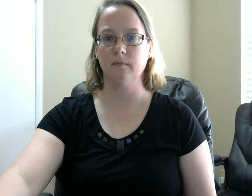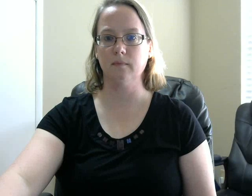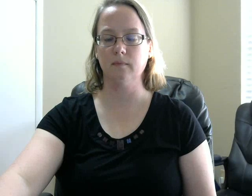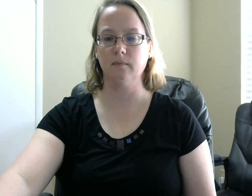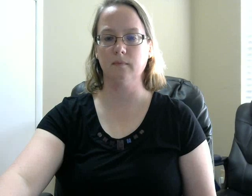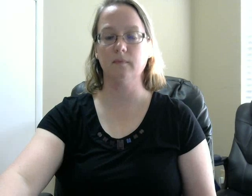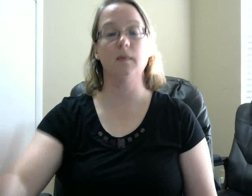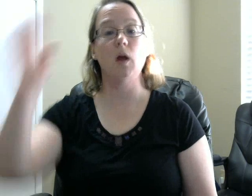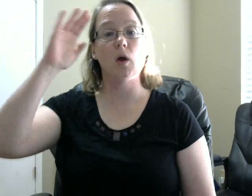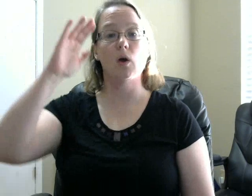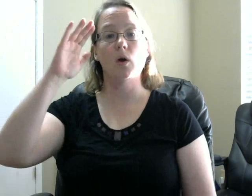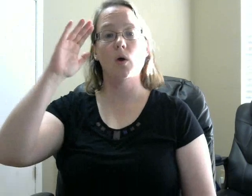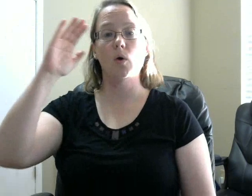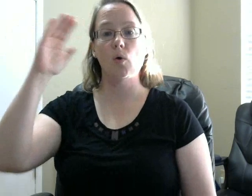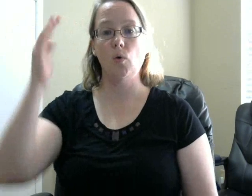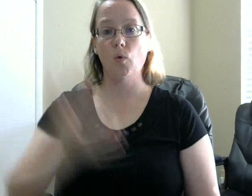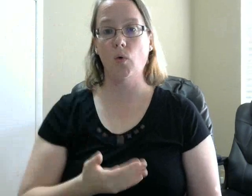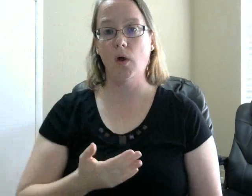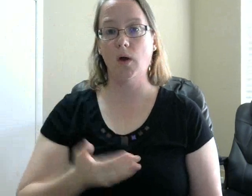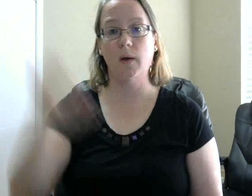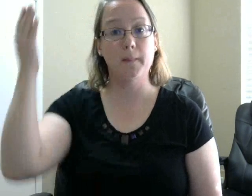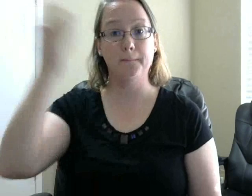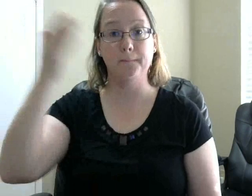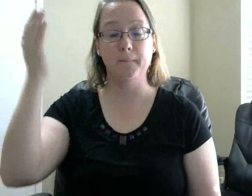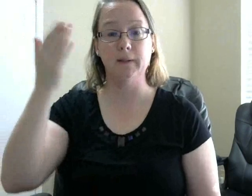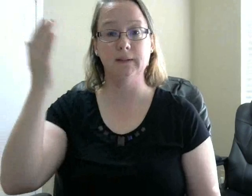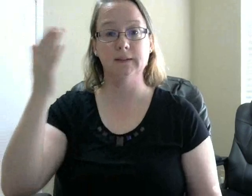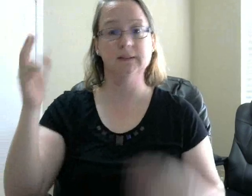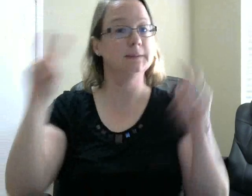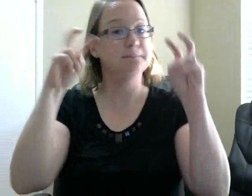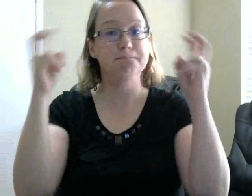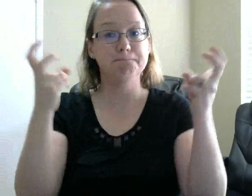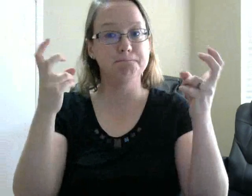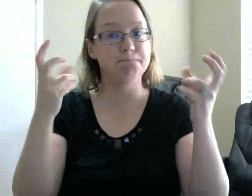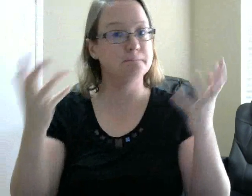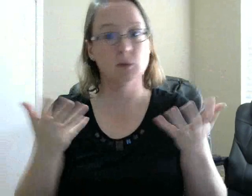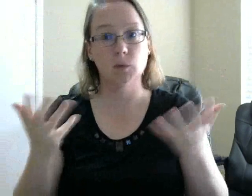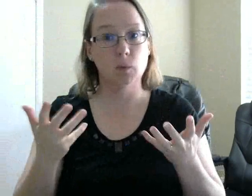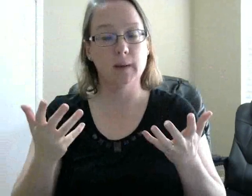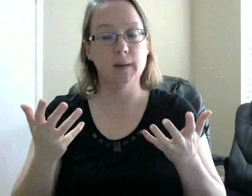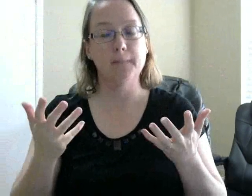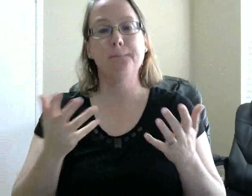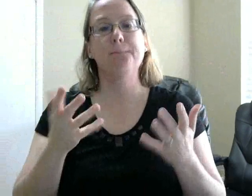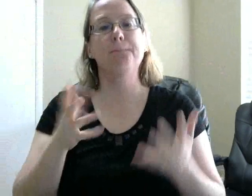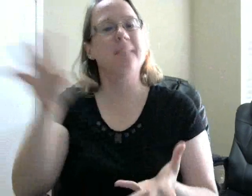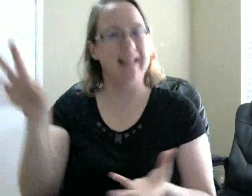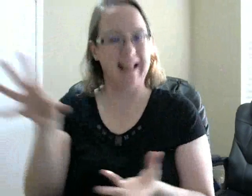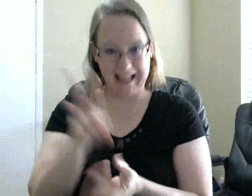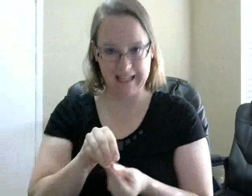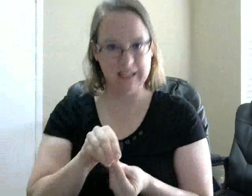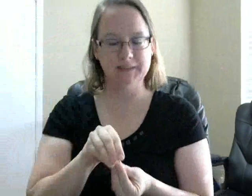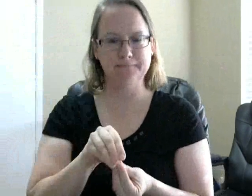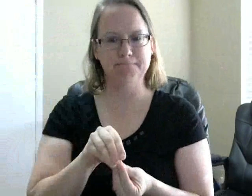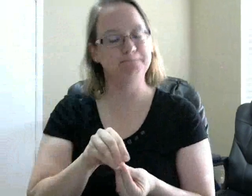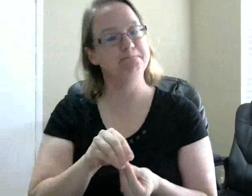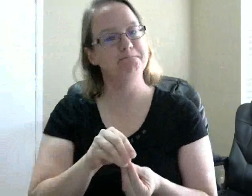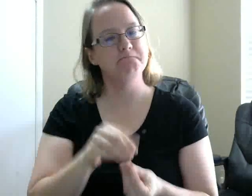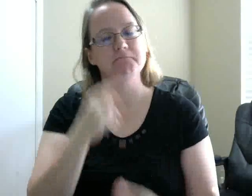Welcome to the presentation on basic addition. I know what you're thinking. Sal, addition doesn't seem so basic to me. Well, I